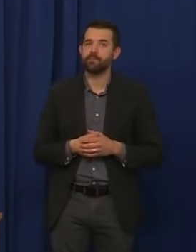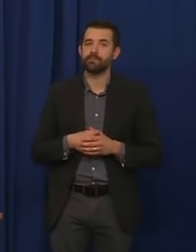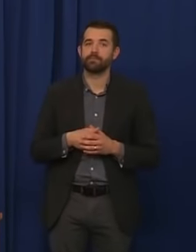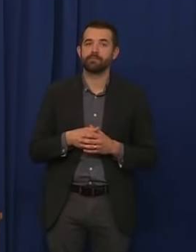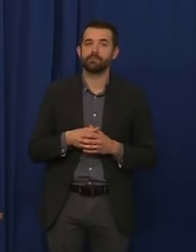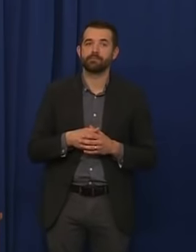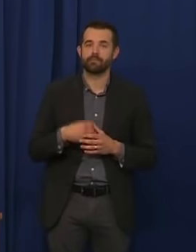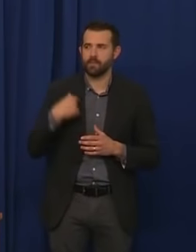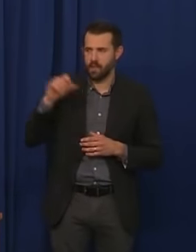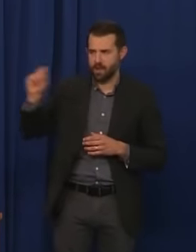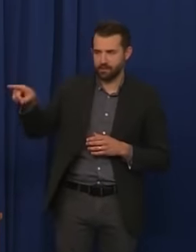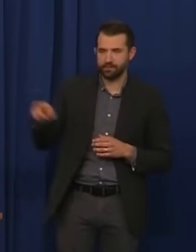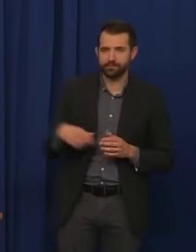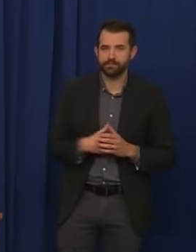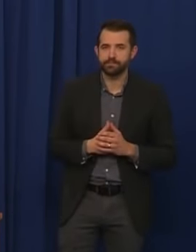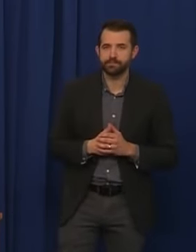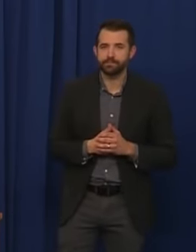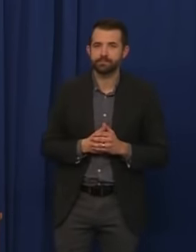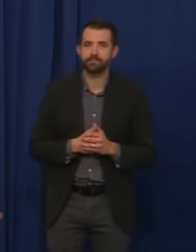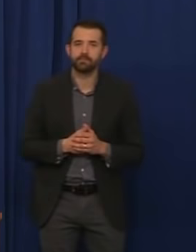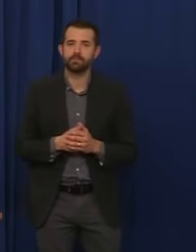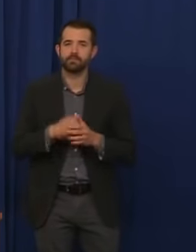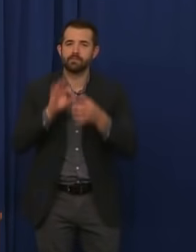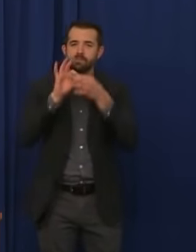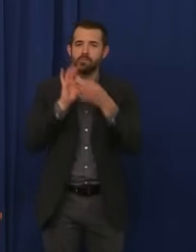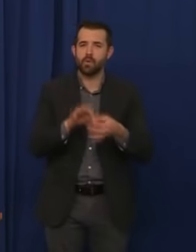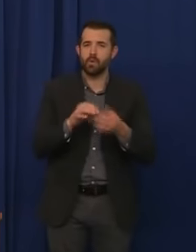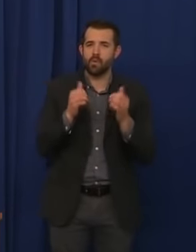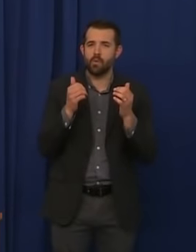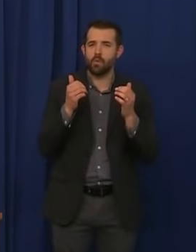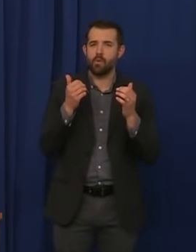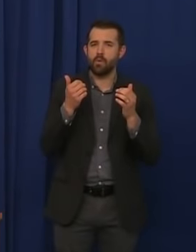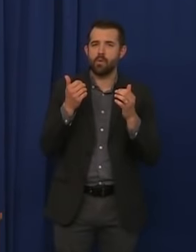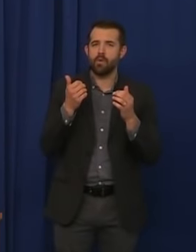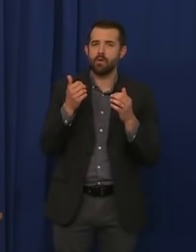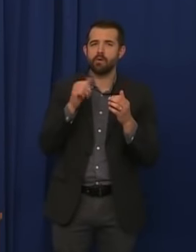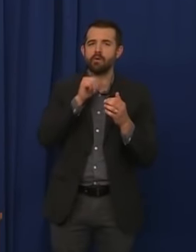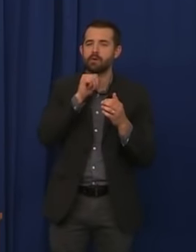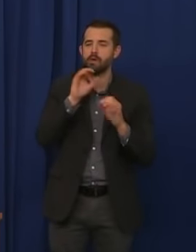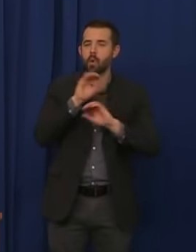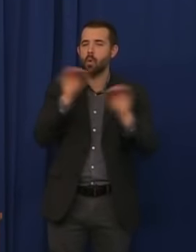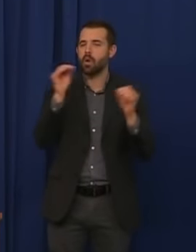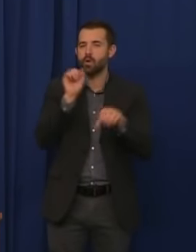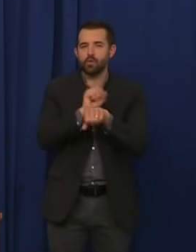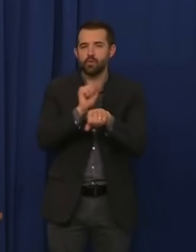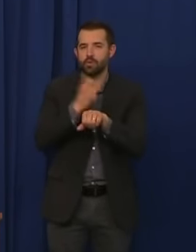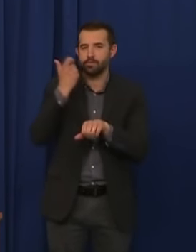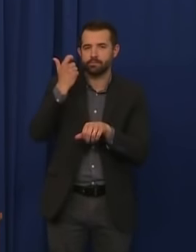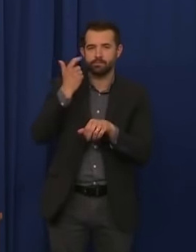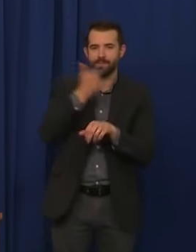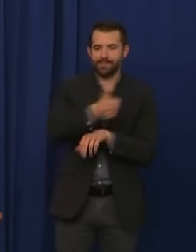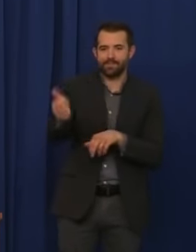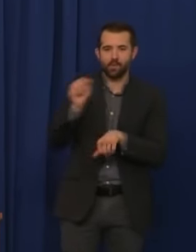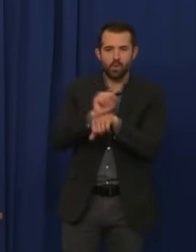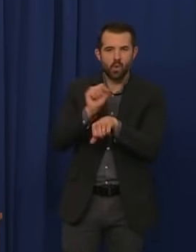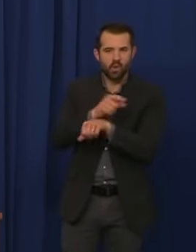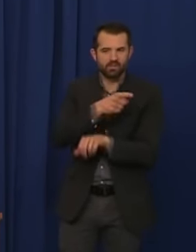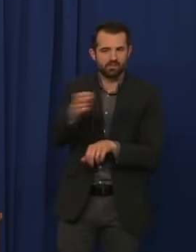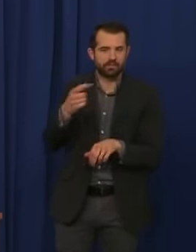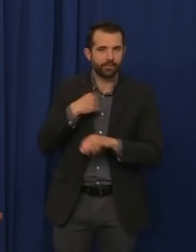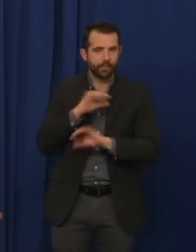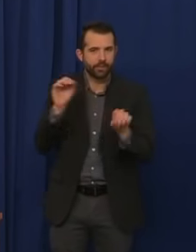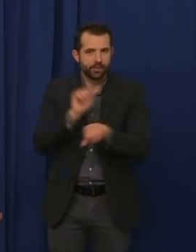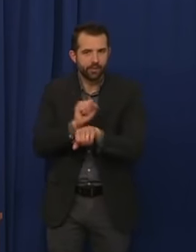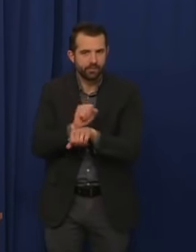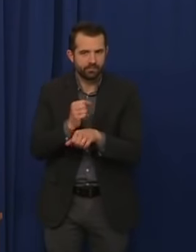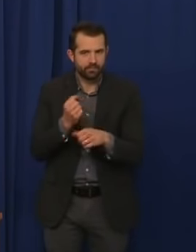Mills, question about unemployment benefits for self-employed. We had a story on today, and we were told